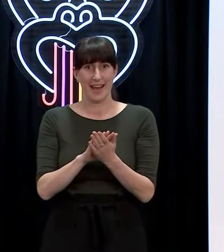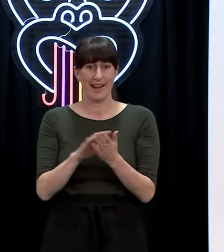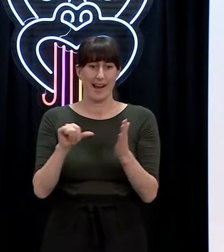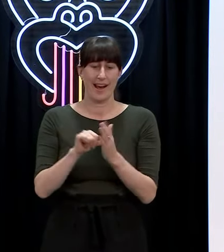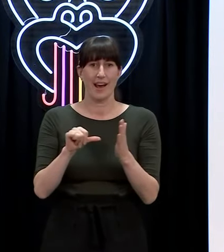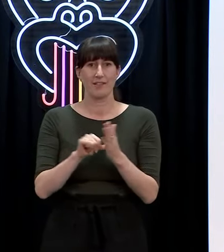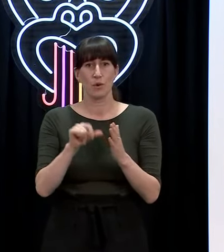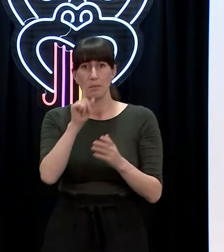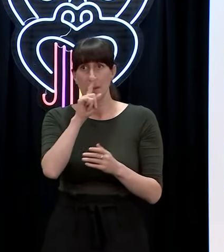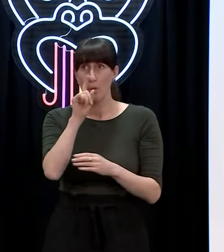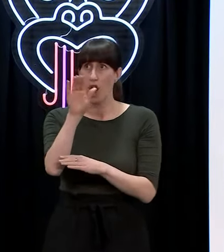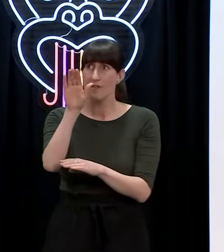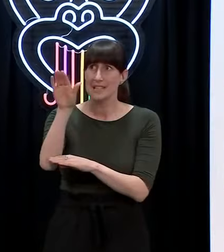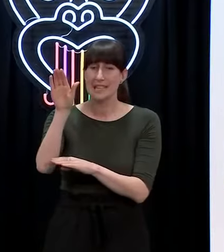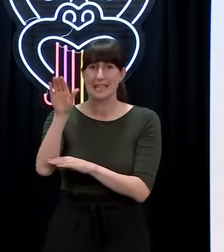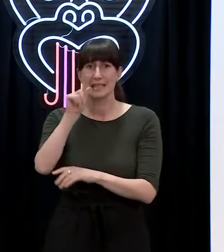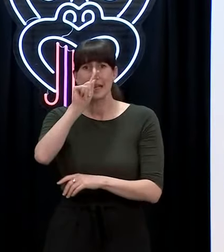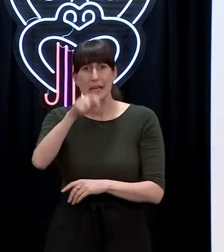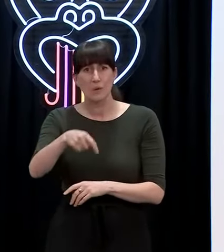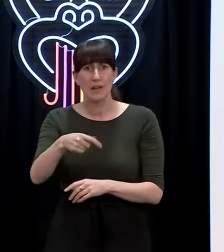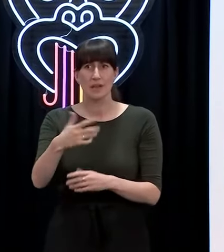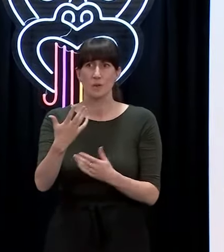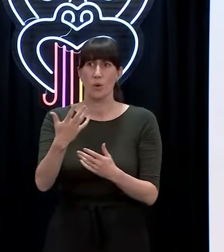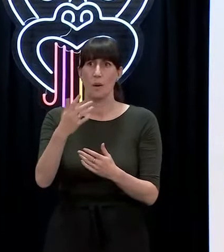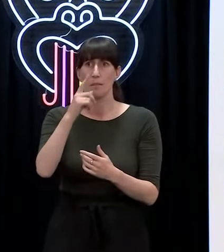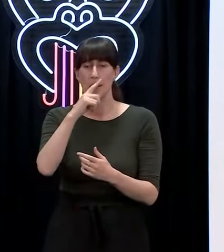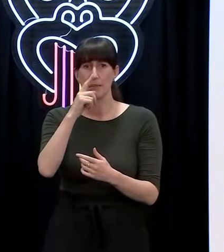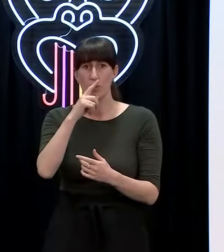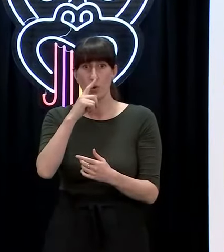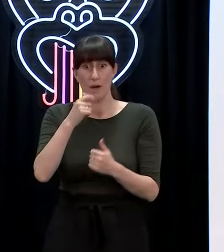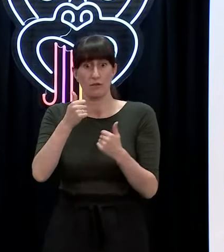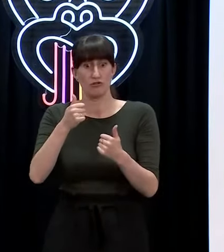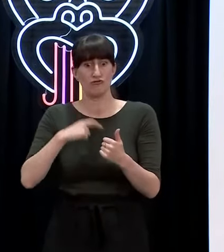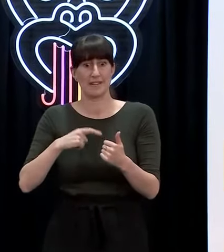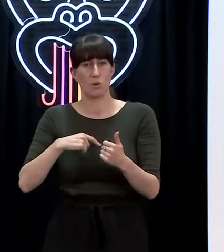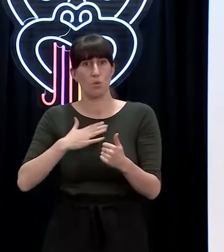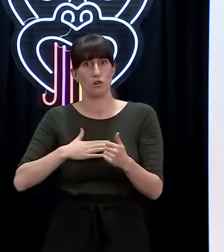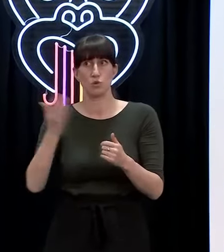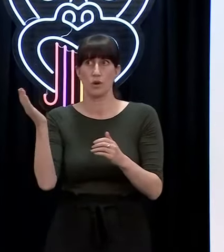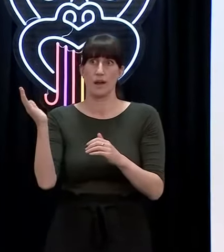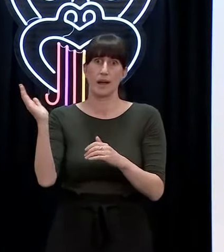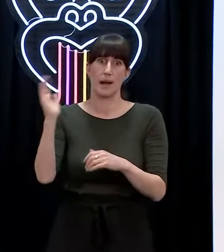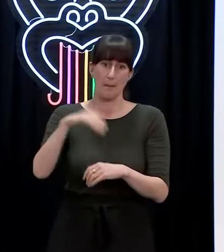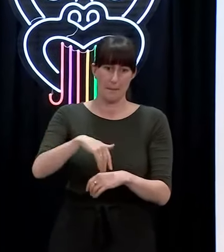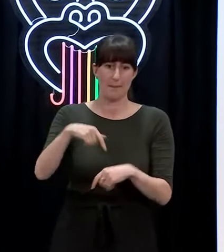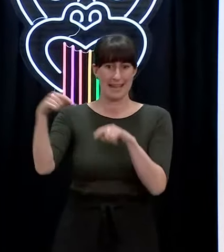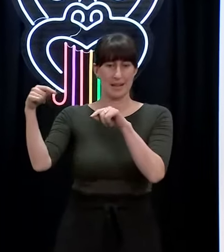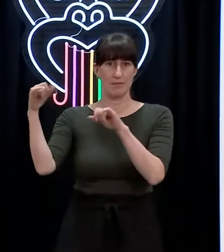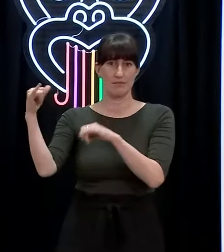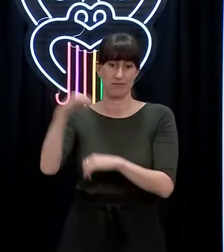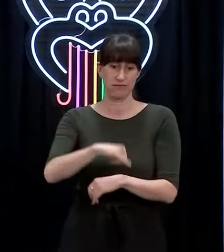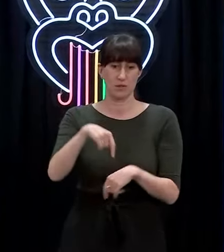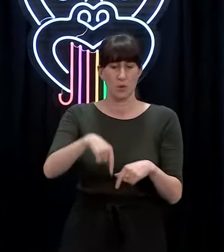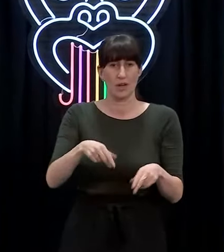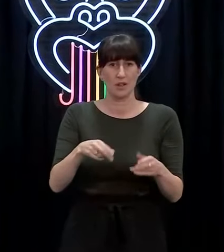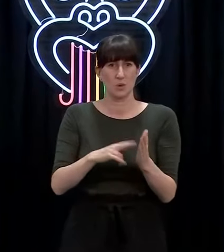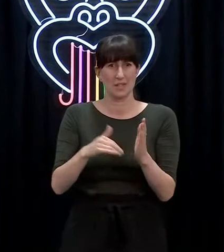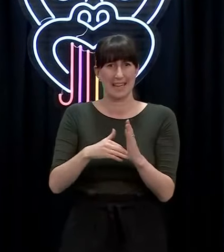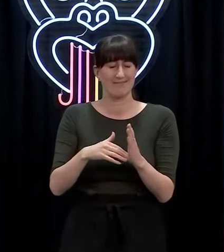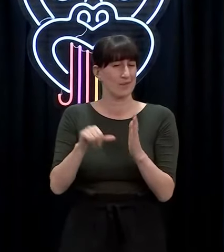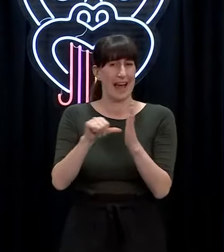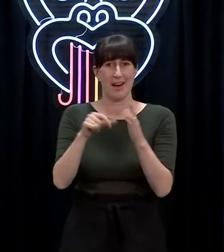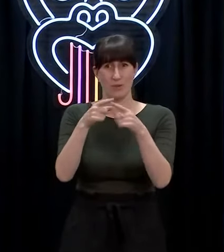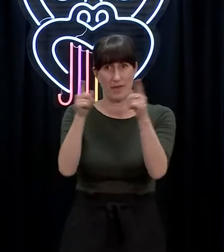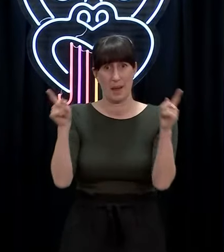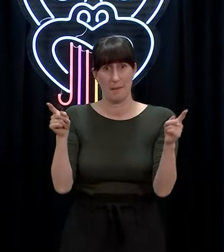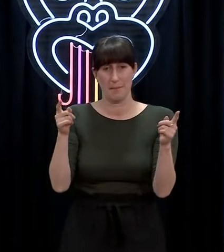have been looking to return home, and for others who have a good reason for wanting to come to New Zealand. So today I have some further